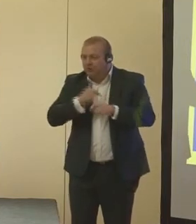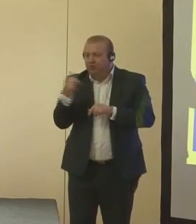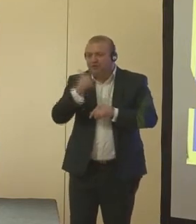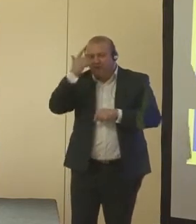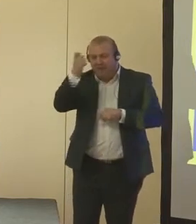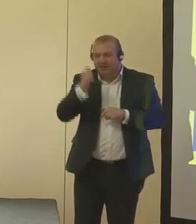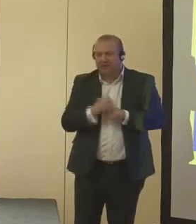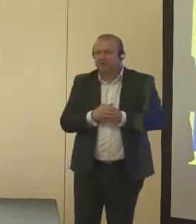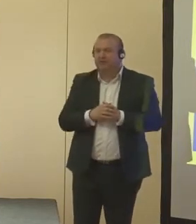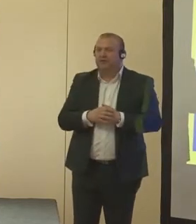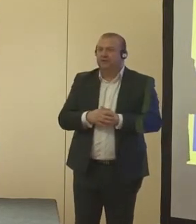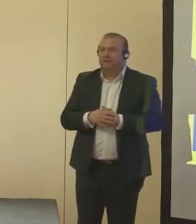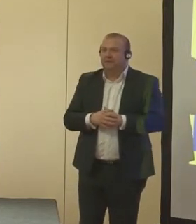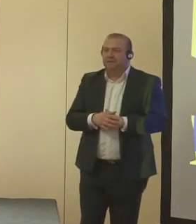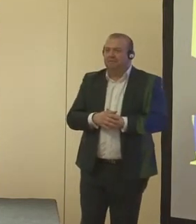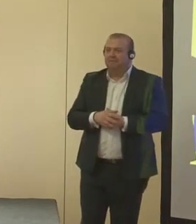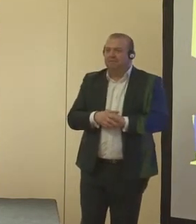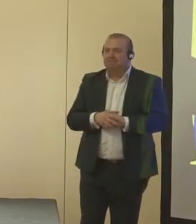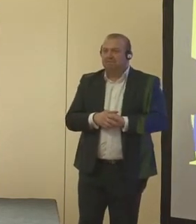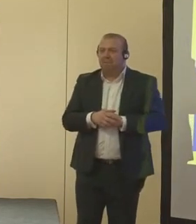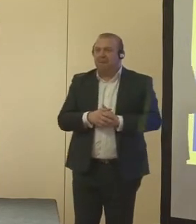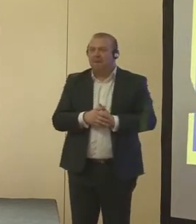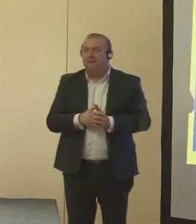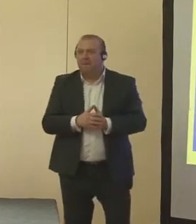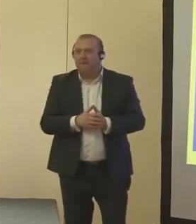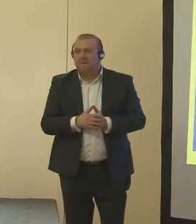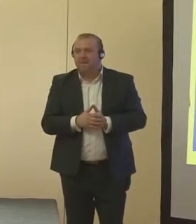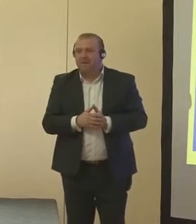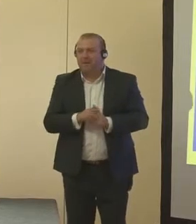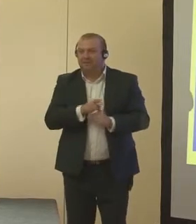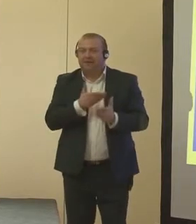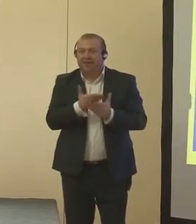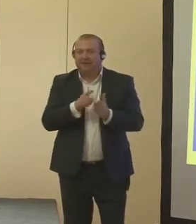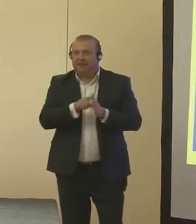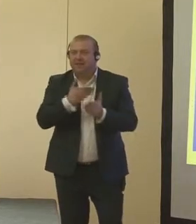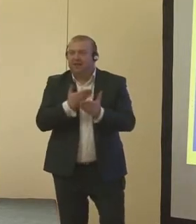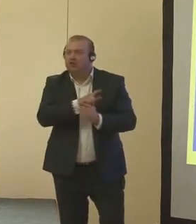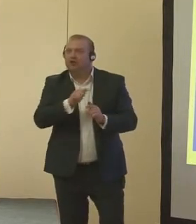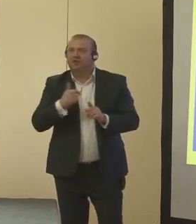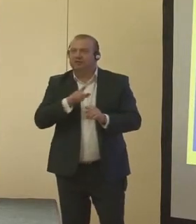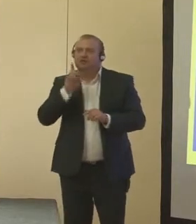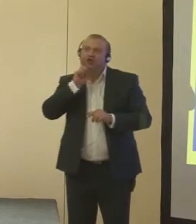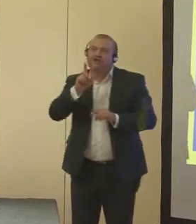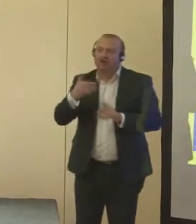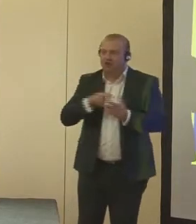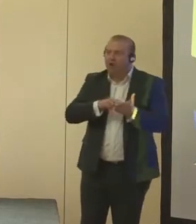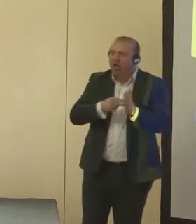also print materials, because it's still a reality. Not every school is working just with digital